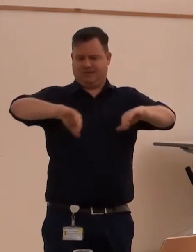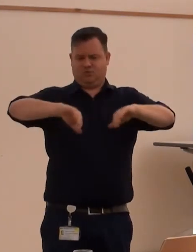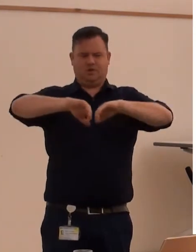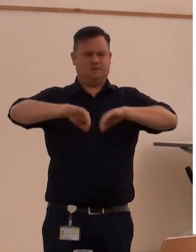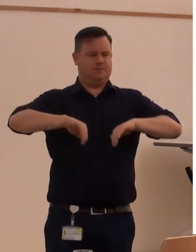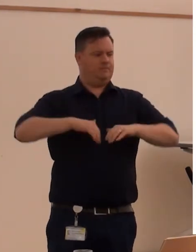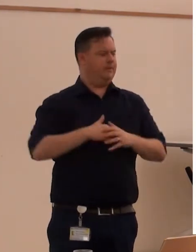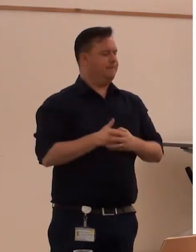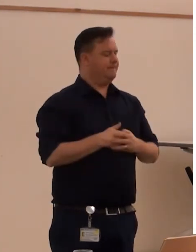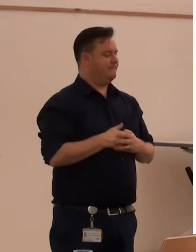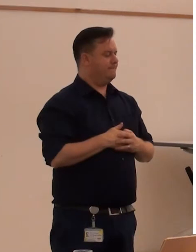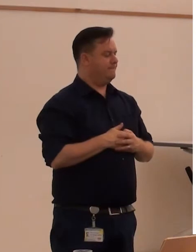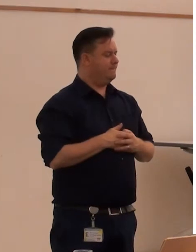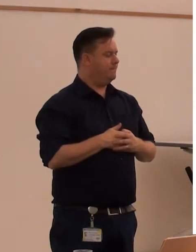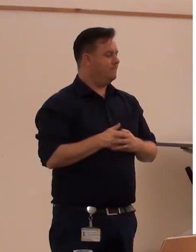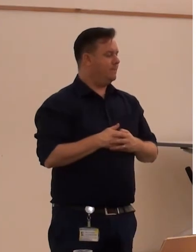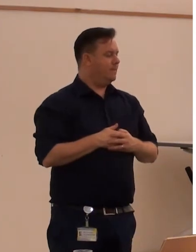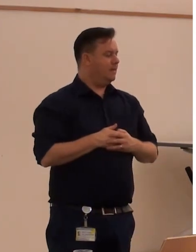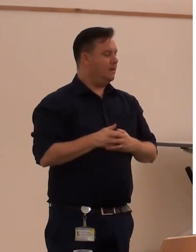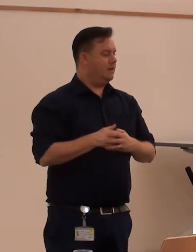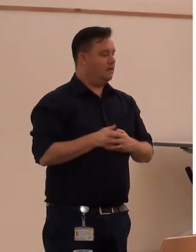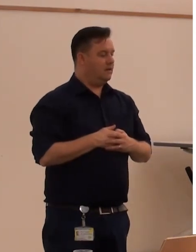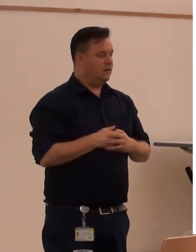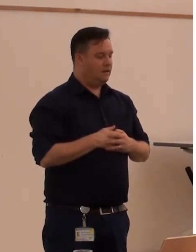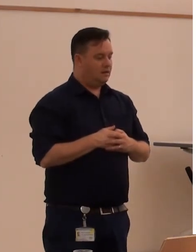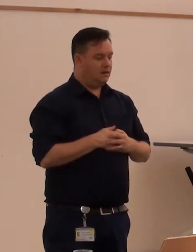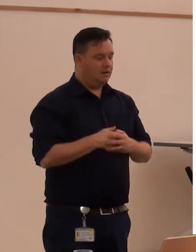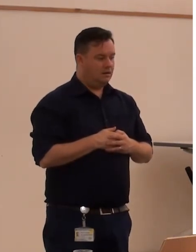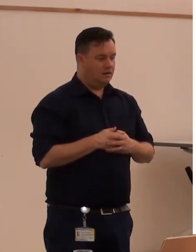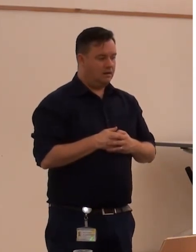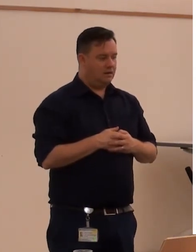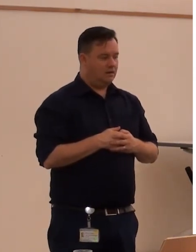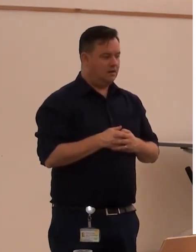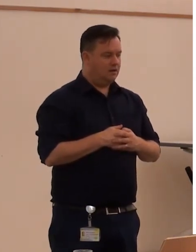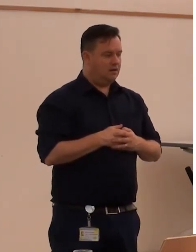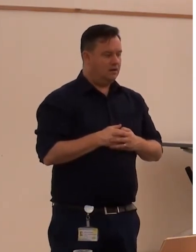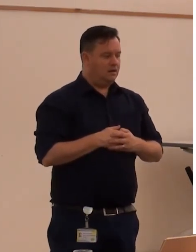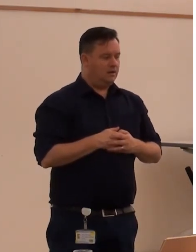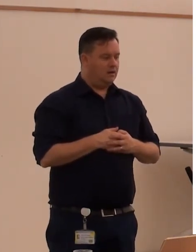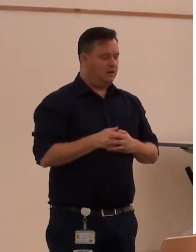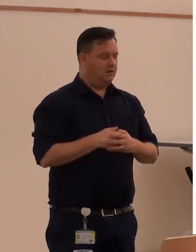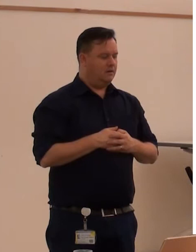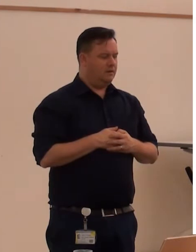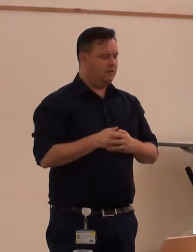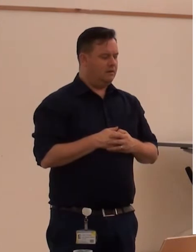in a quarry, and the people who laid the pavements were not me. And I suddenly, because it's quite